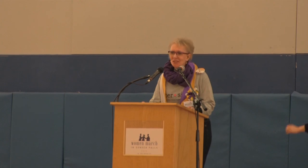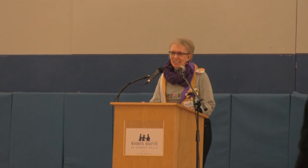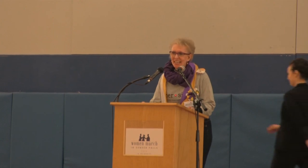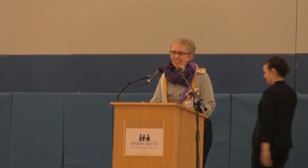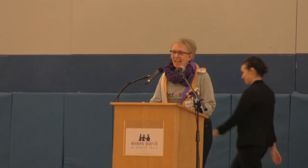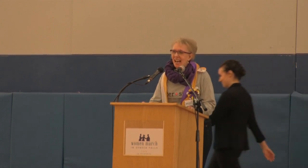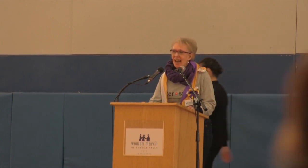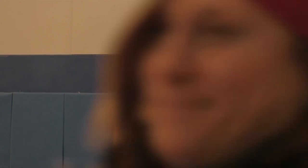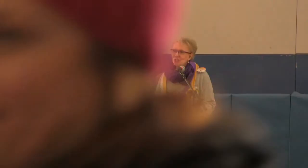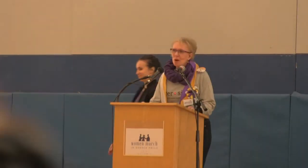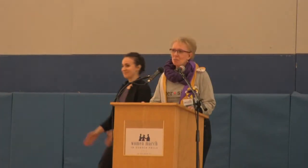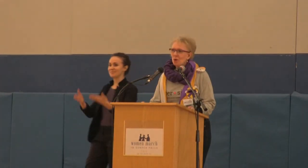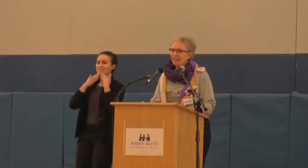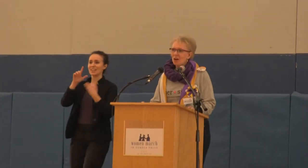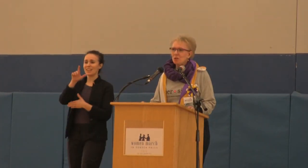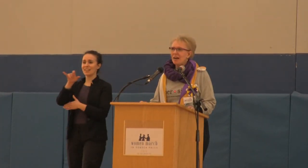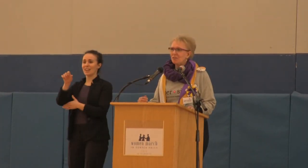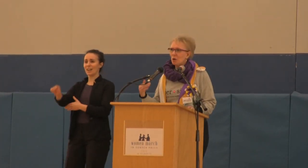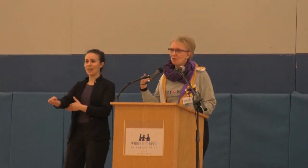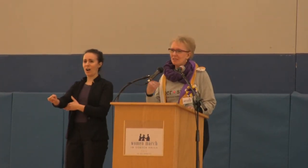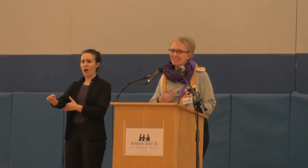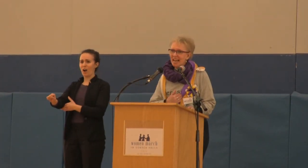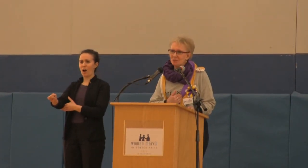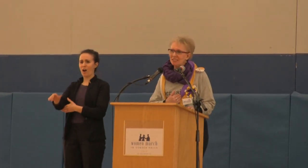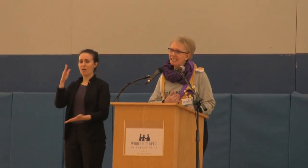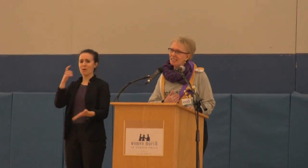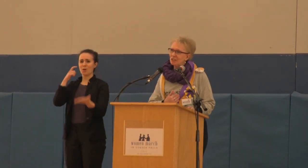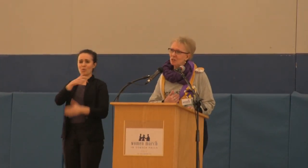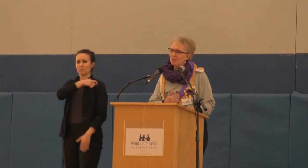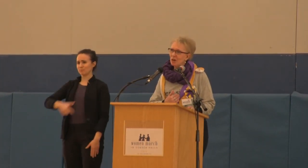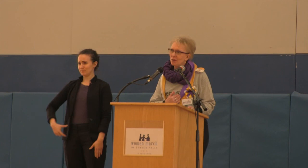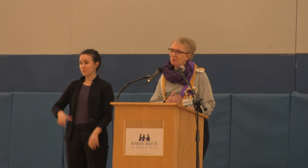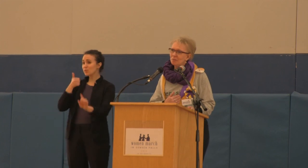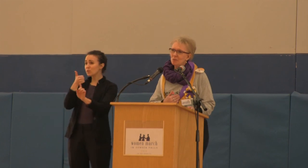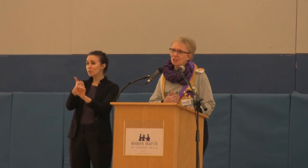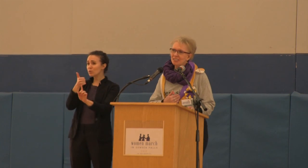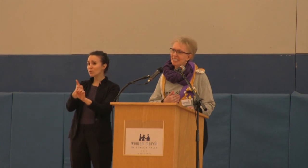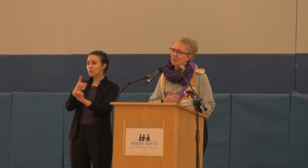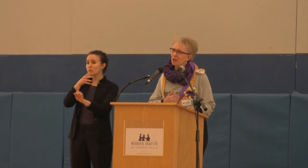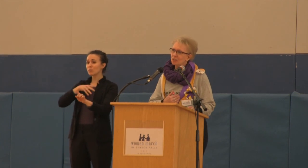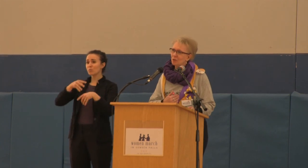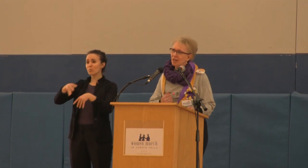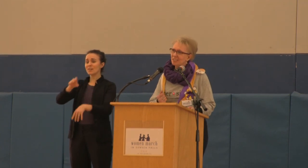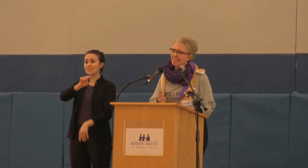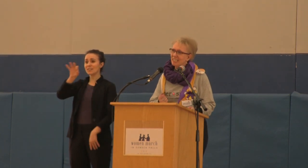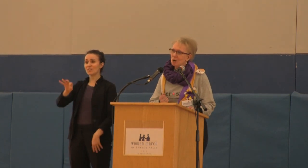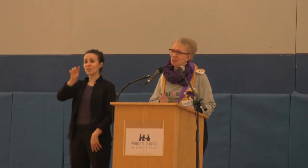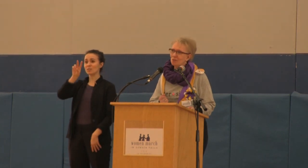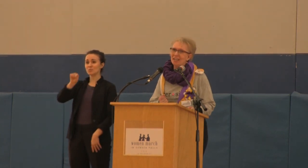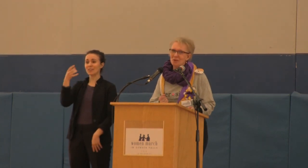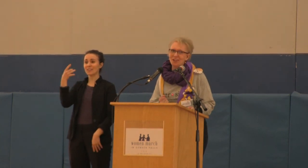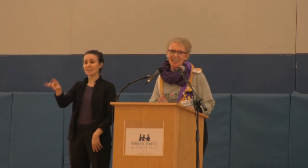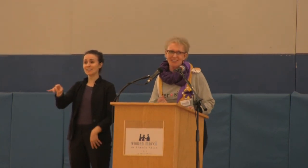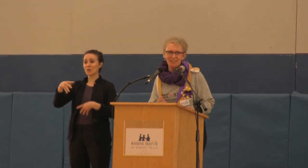Thank you, Leah. I also want to point out, you might have known from the sash, that Leah is one of our Women March in Seneca Falls 2018